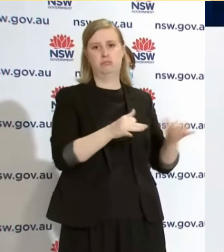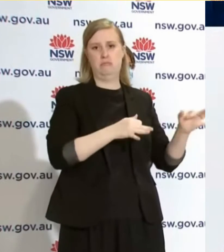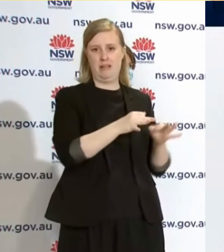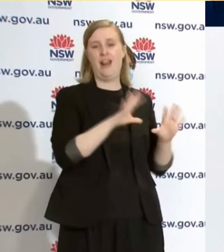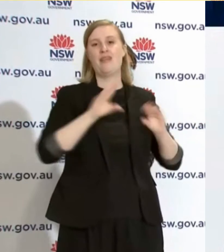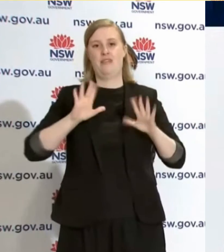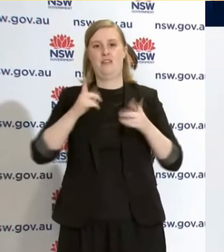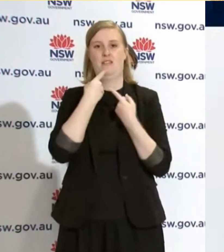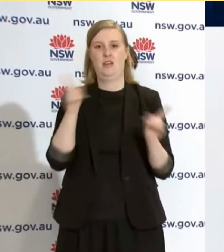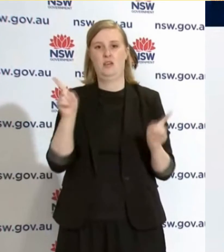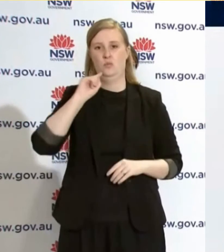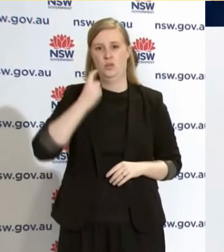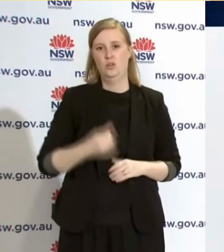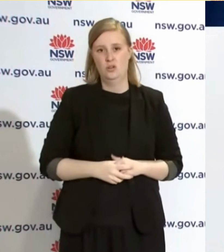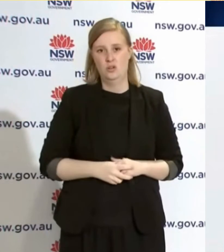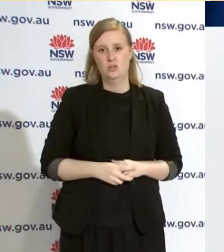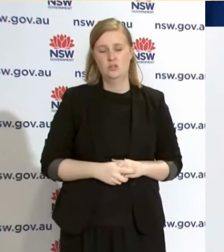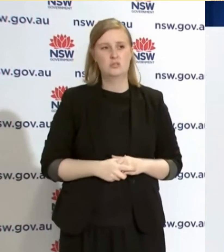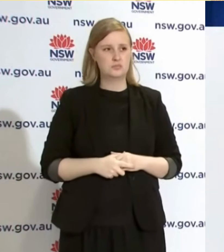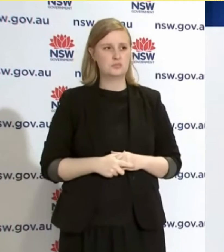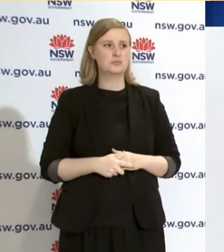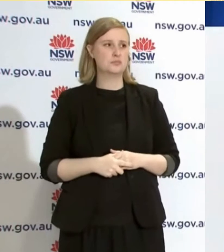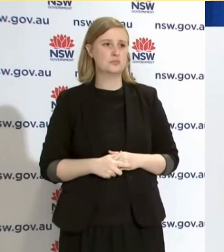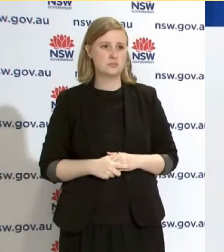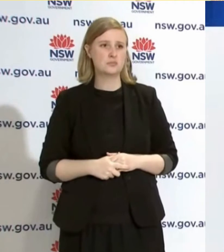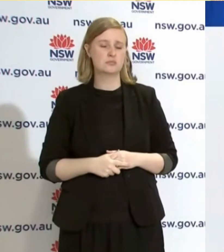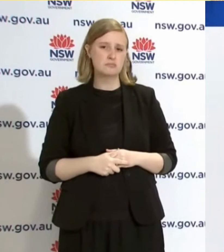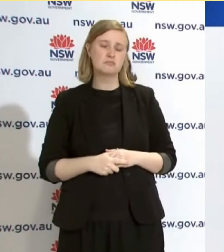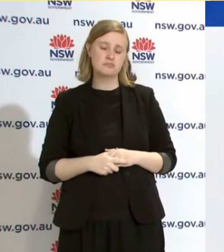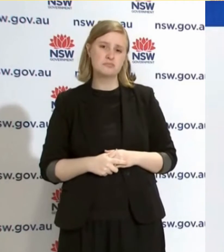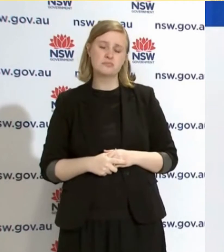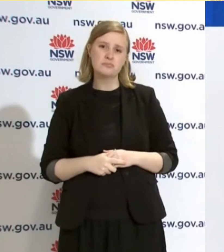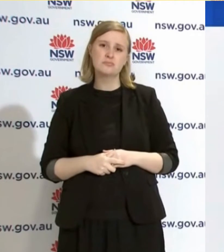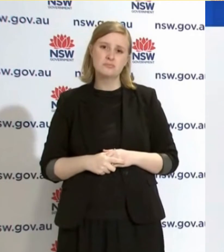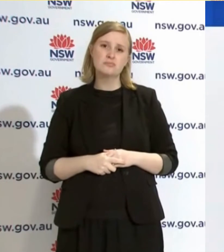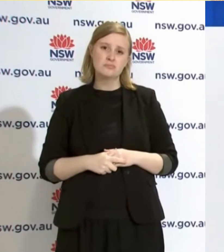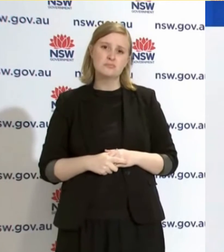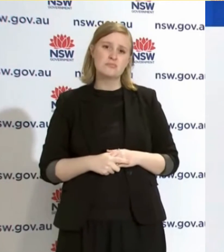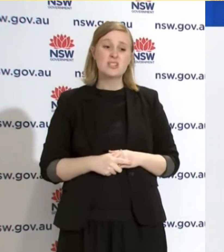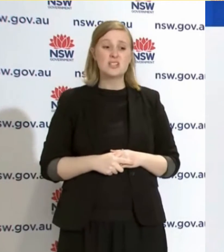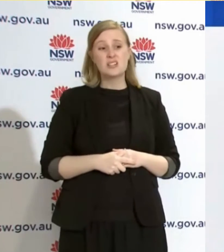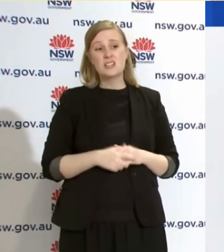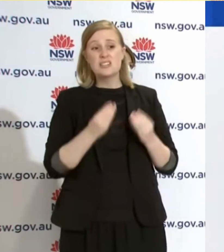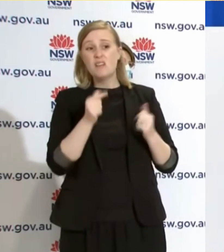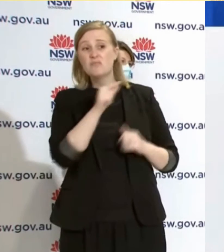can't assume that many private organisations for a long period of time might say you can only come to my premise, or you can only fly